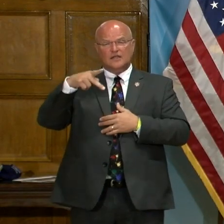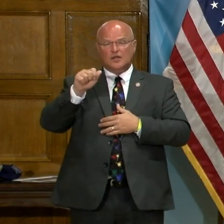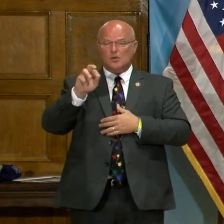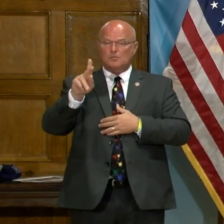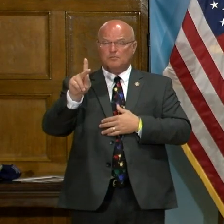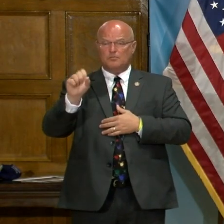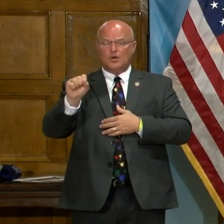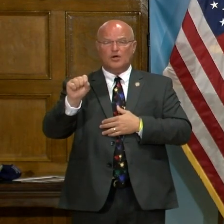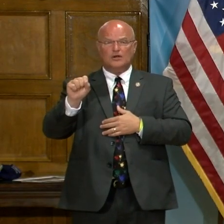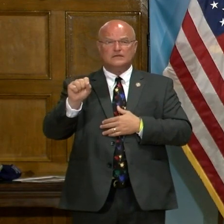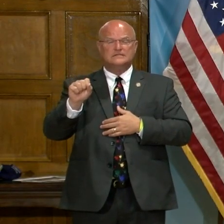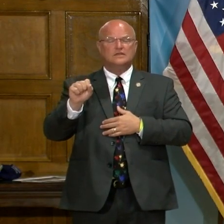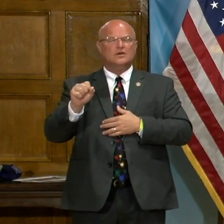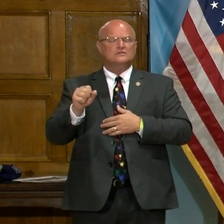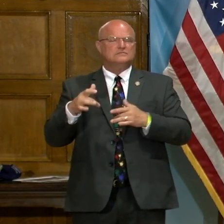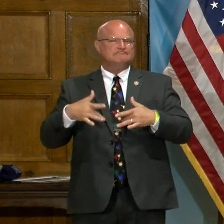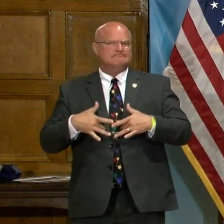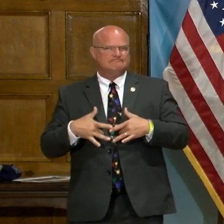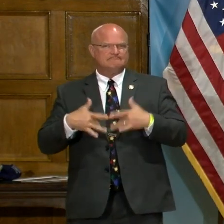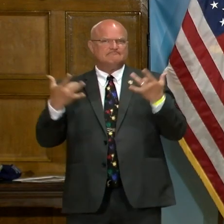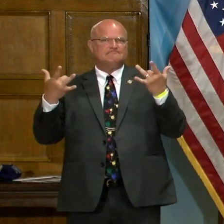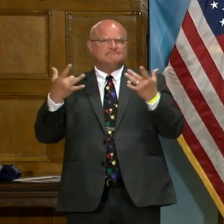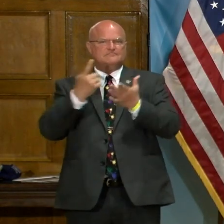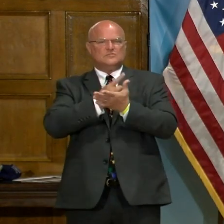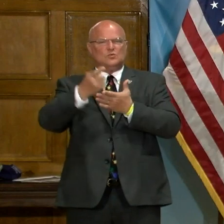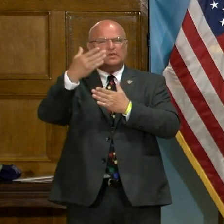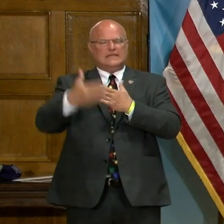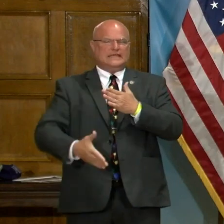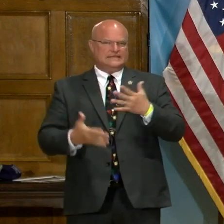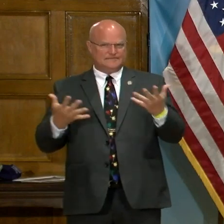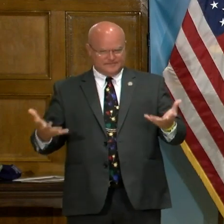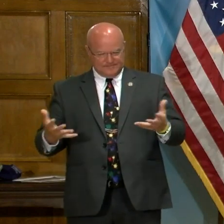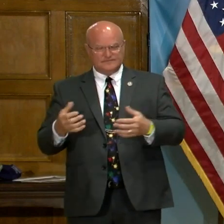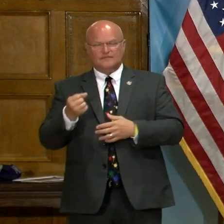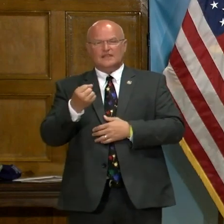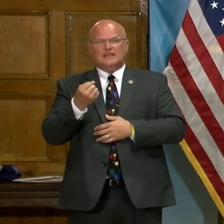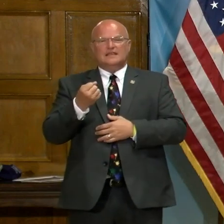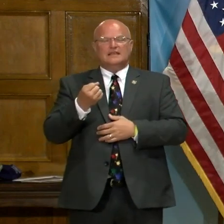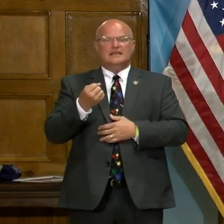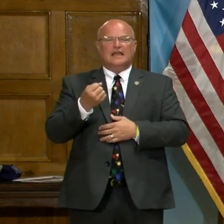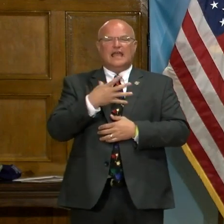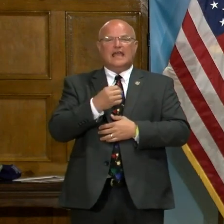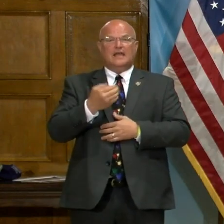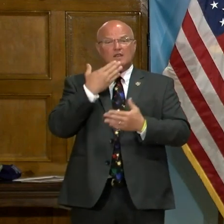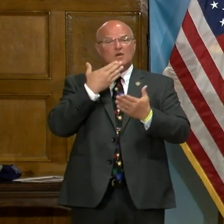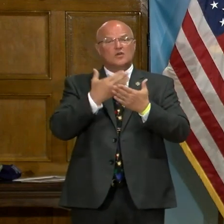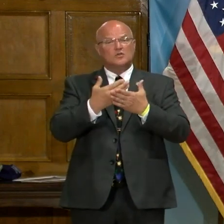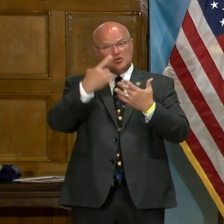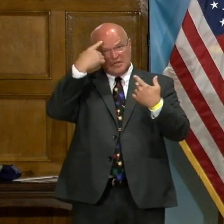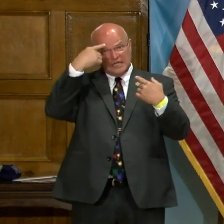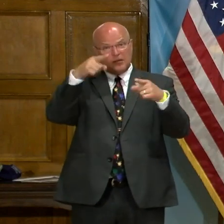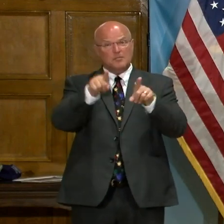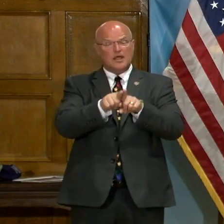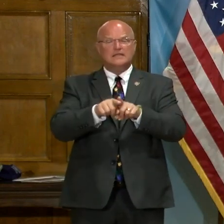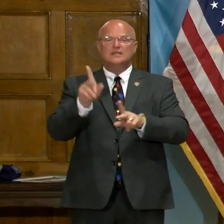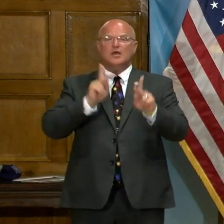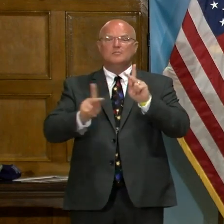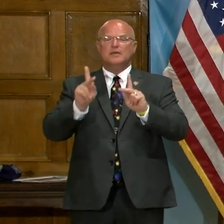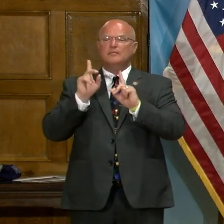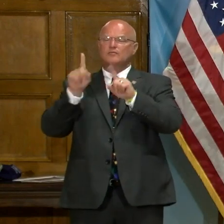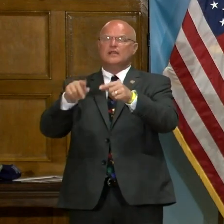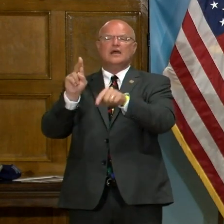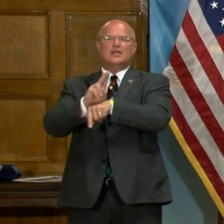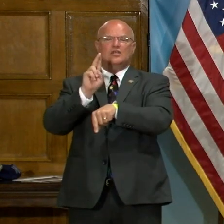and Tourism, about what happened in the state parks over the long holiday weekend. And there was good compliance. People went out